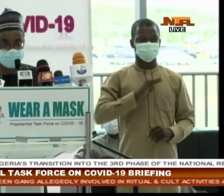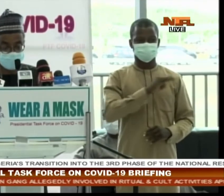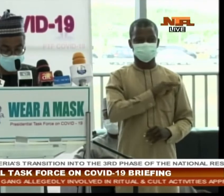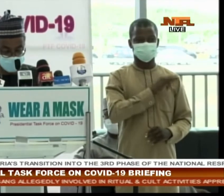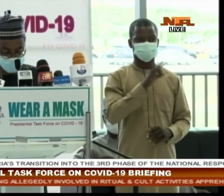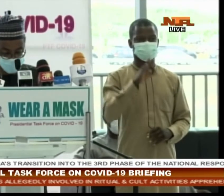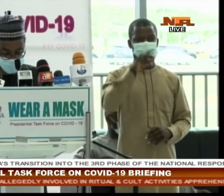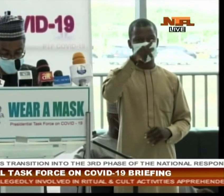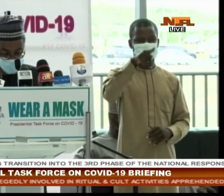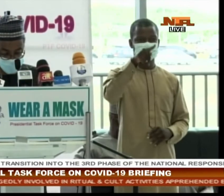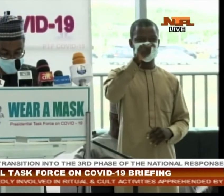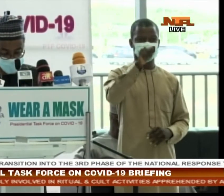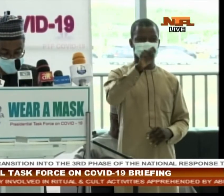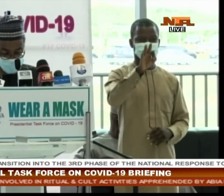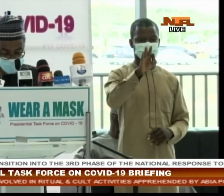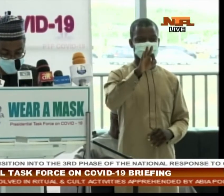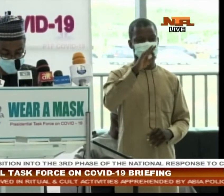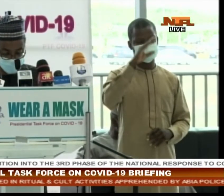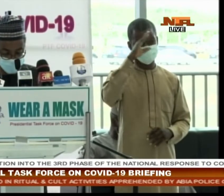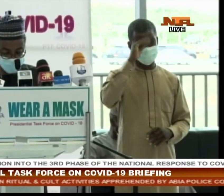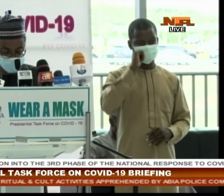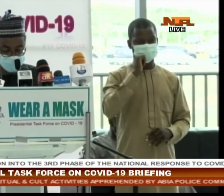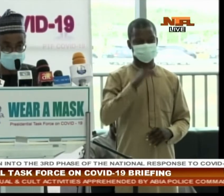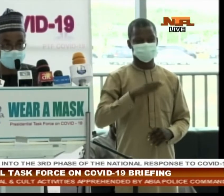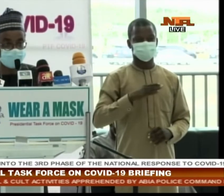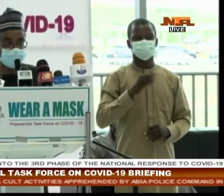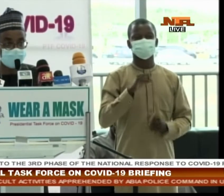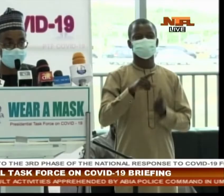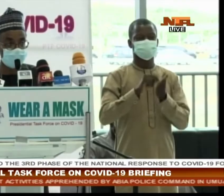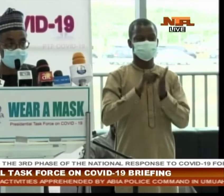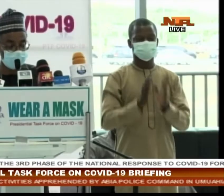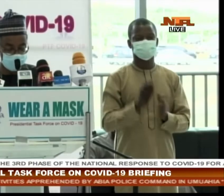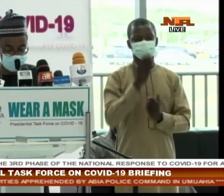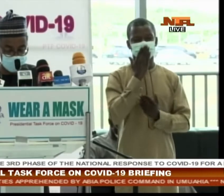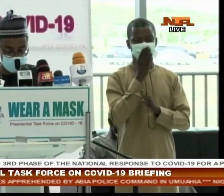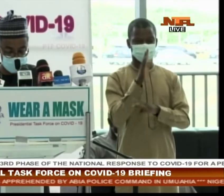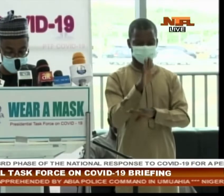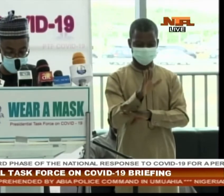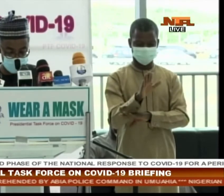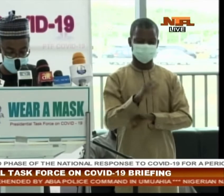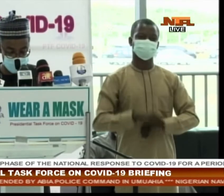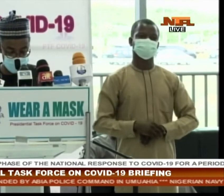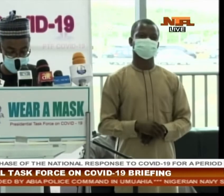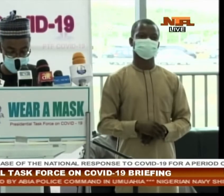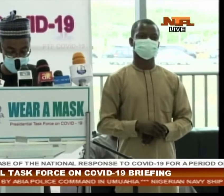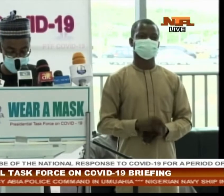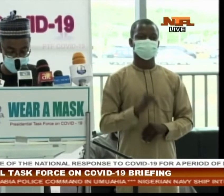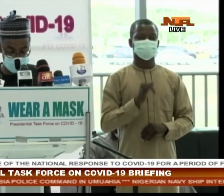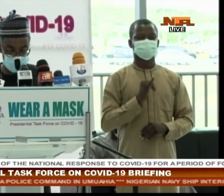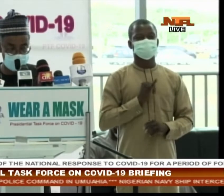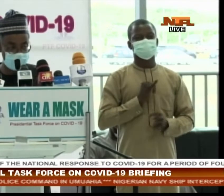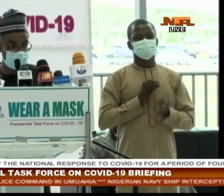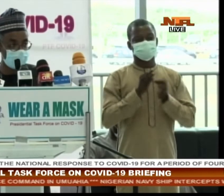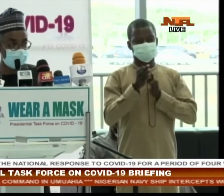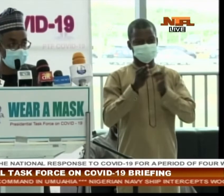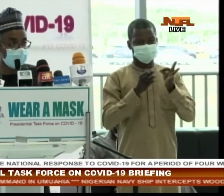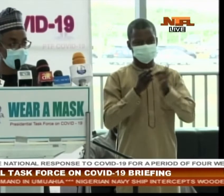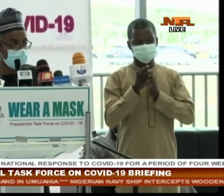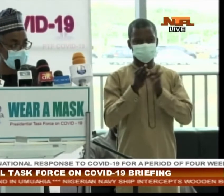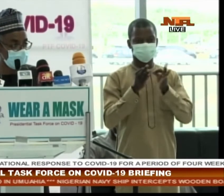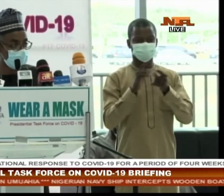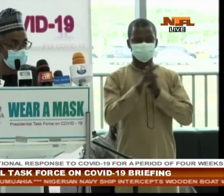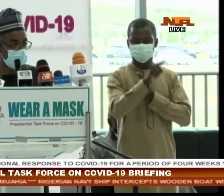PTF, gentlemen of the press, good evening. So I'll be taking you through some